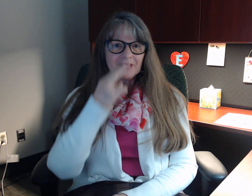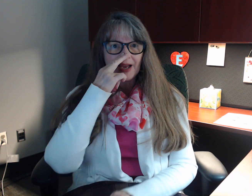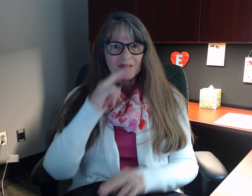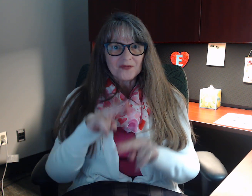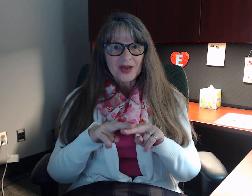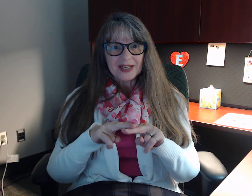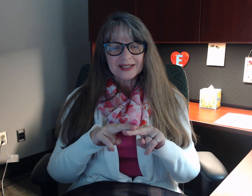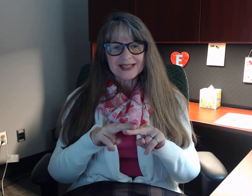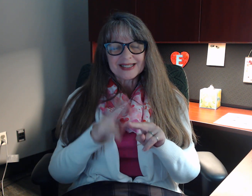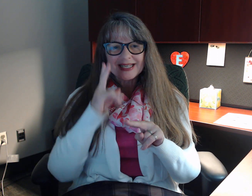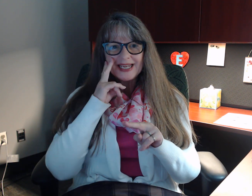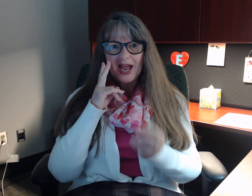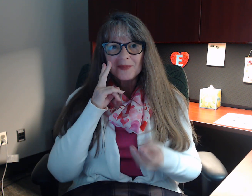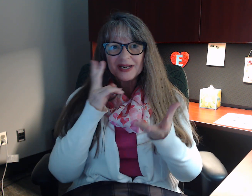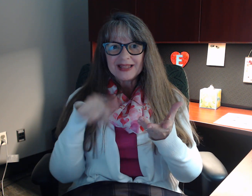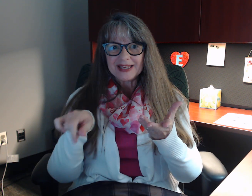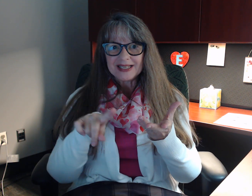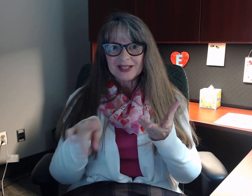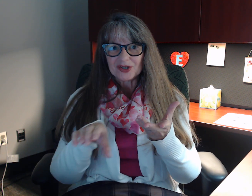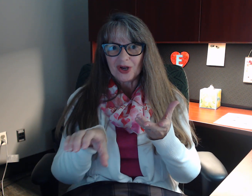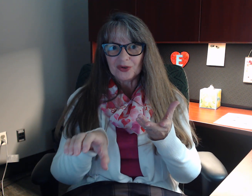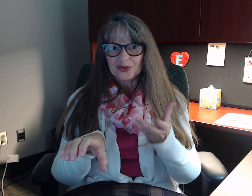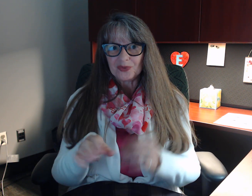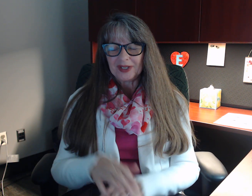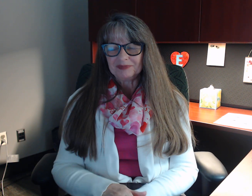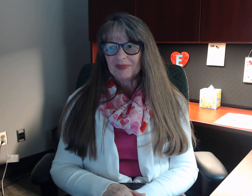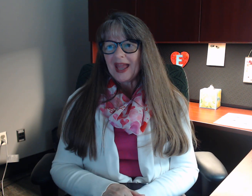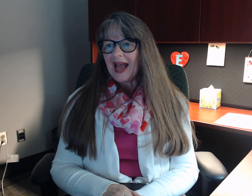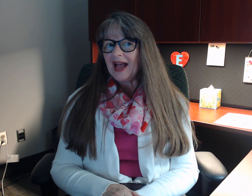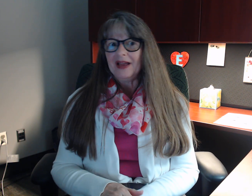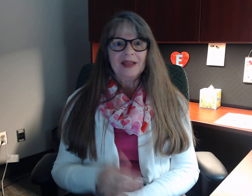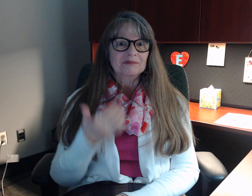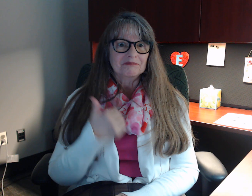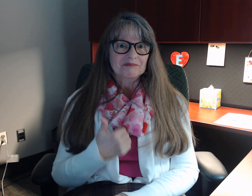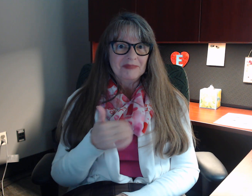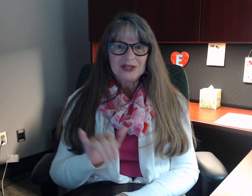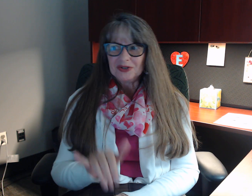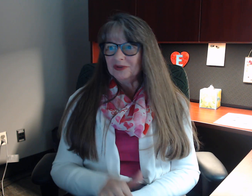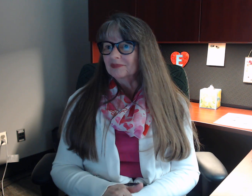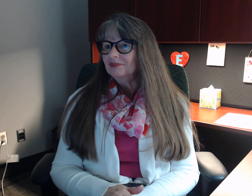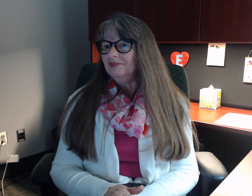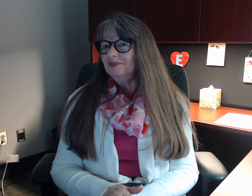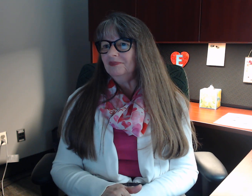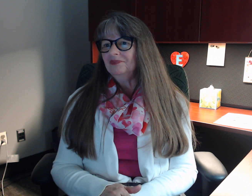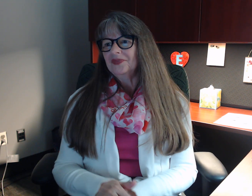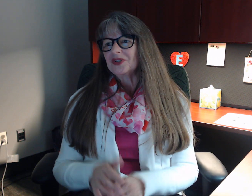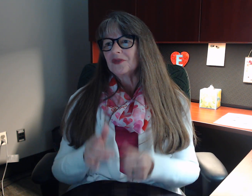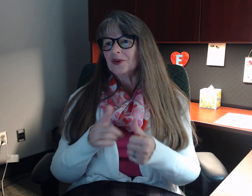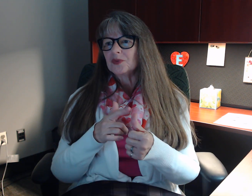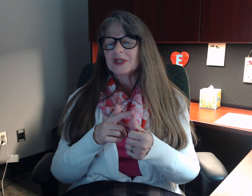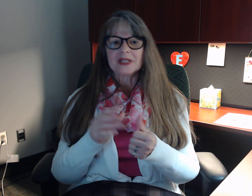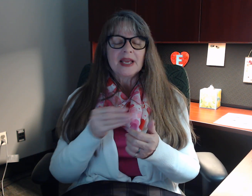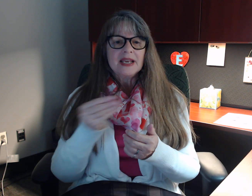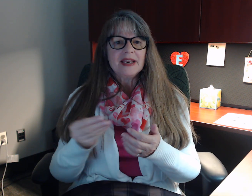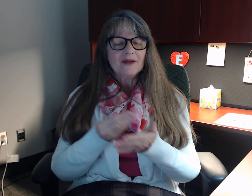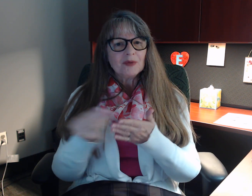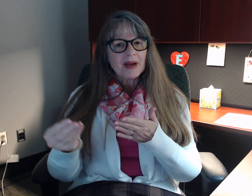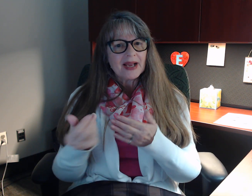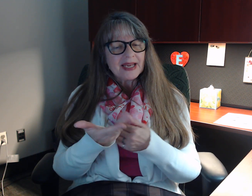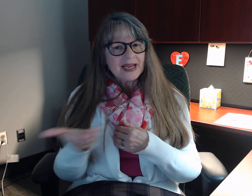of fun because see how many things that y'all are doing, and me too. So the first one says, never buy anything